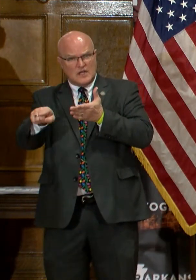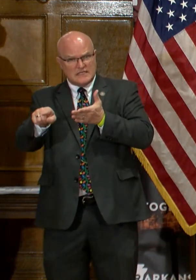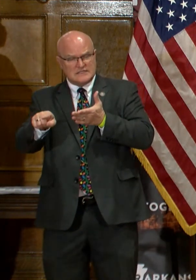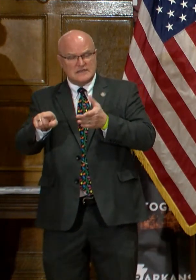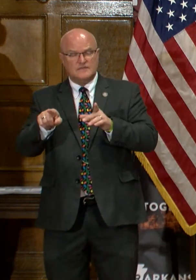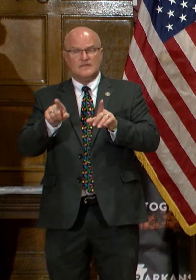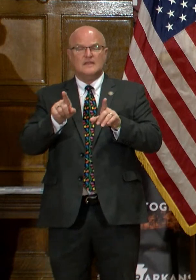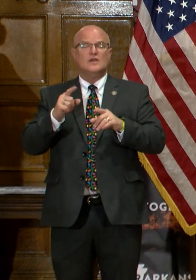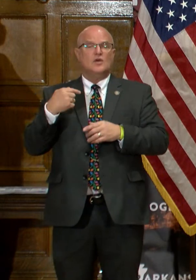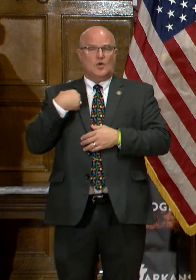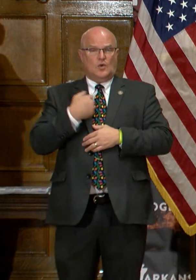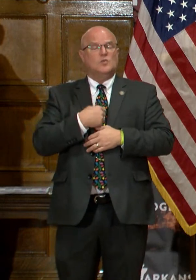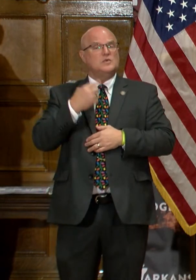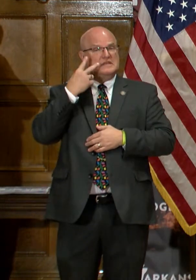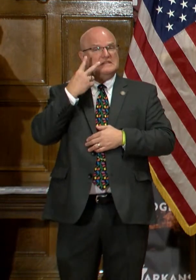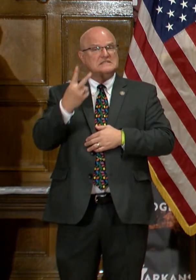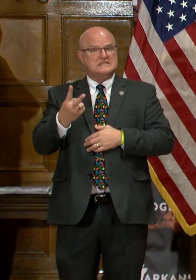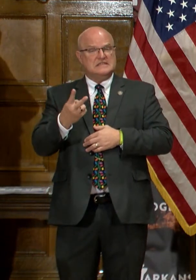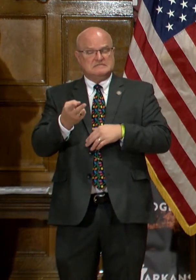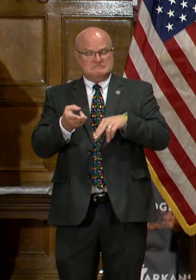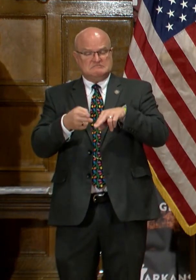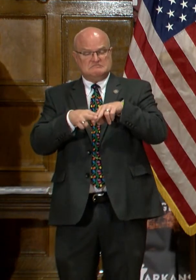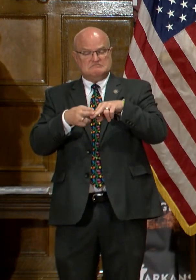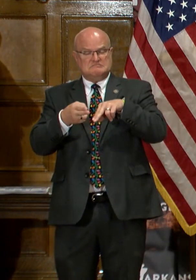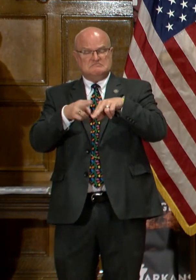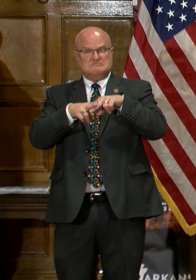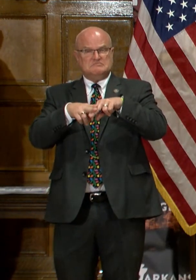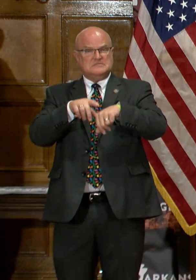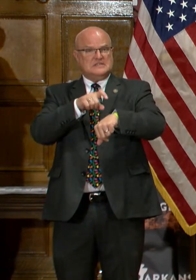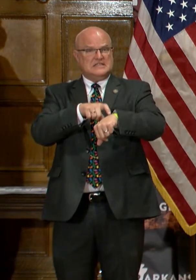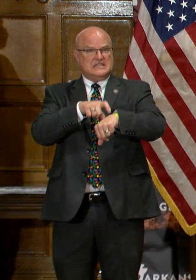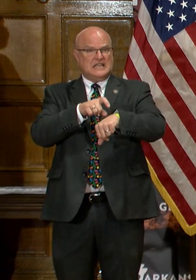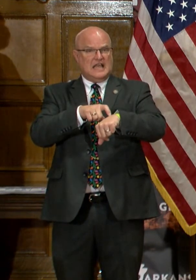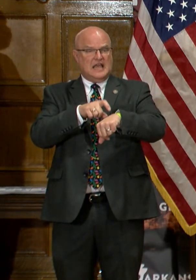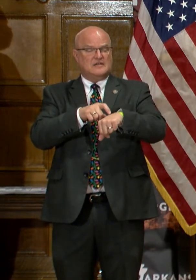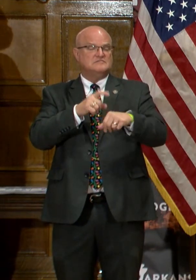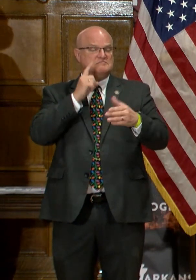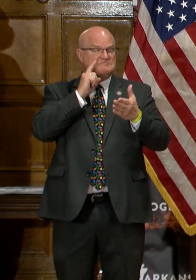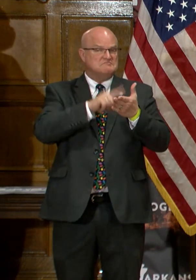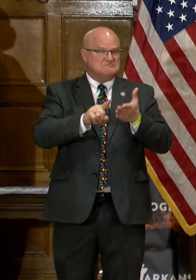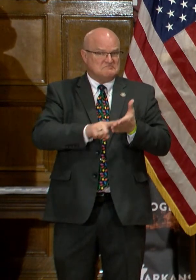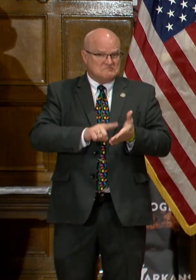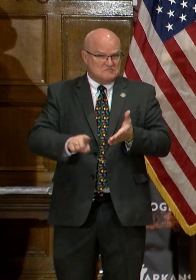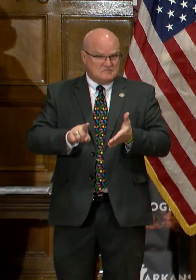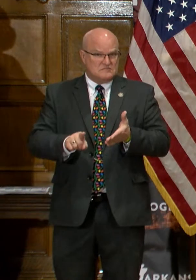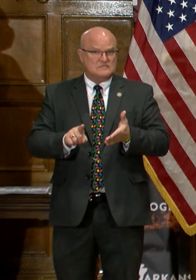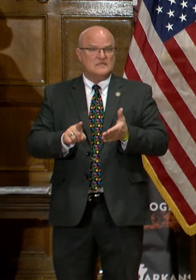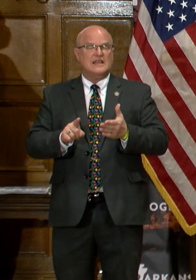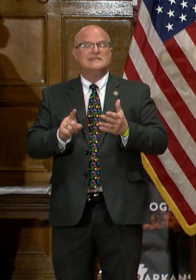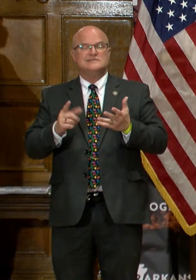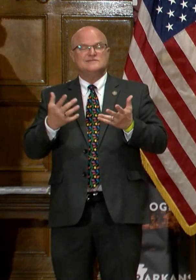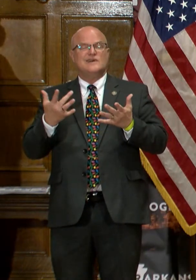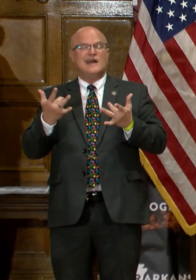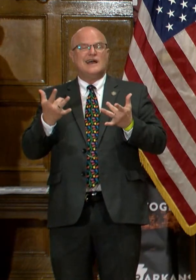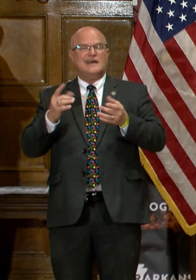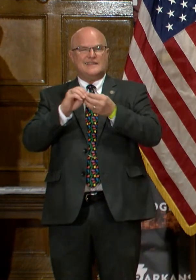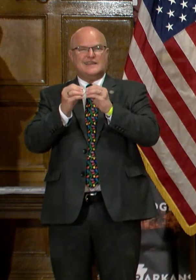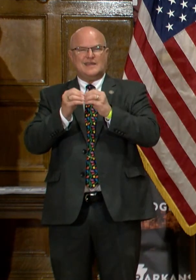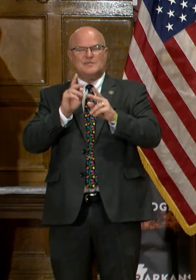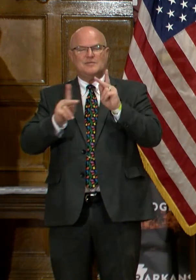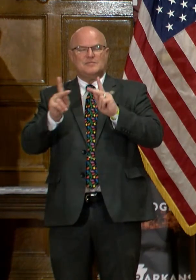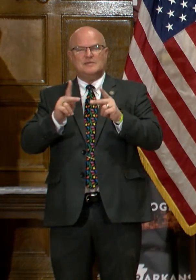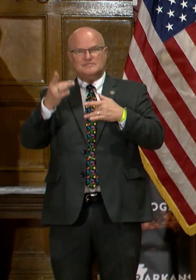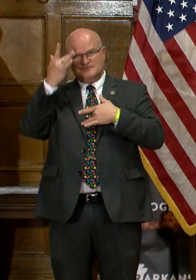And as the Governor mentioned, we do see a little bit of an increase in the time that it takes for cases to be investigated that is proportional to the number of cases that we're